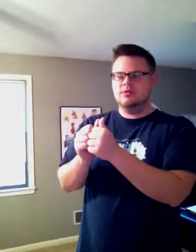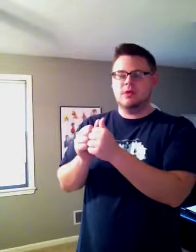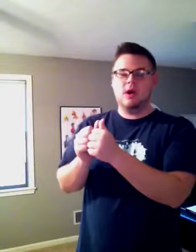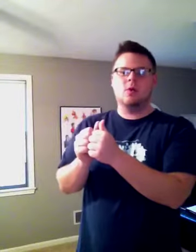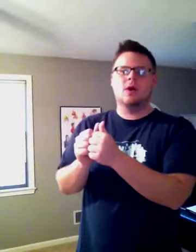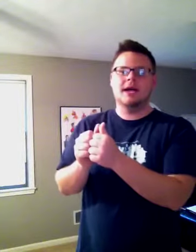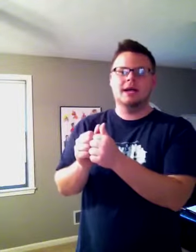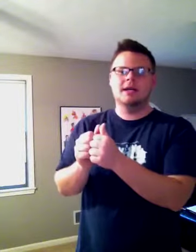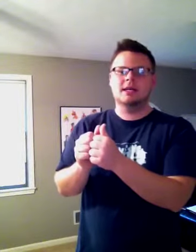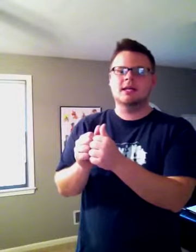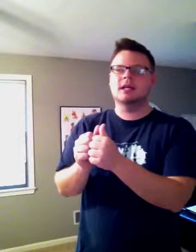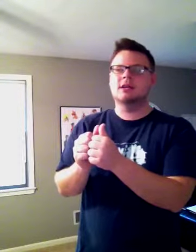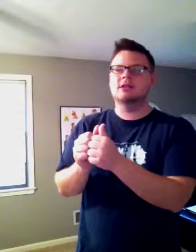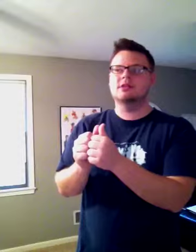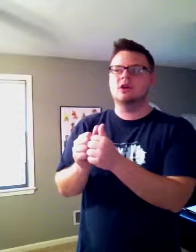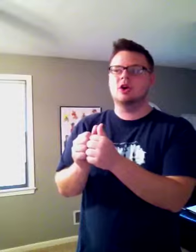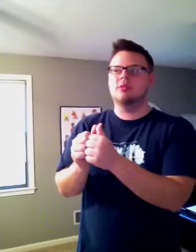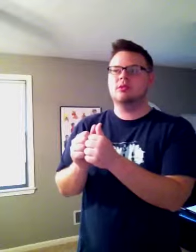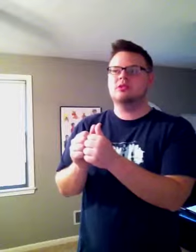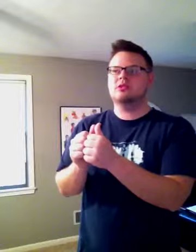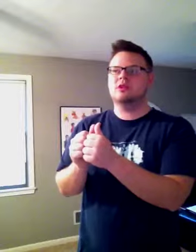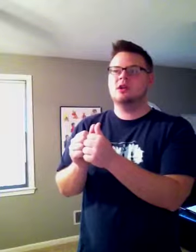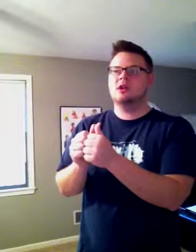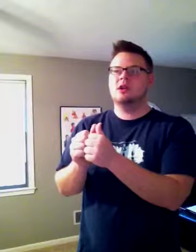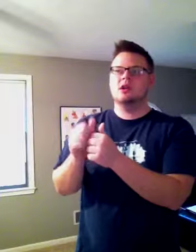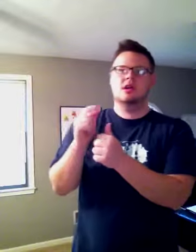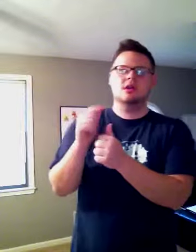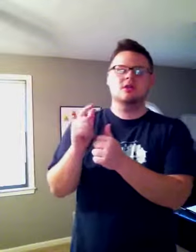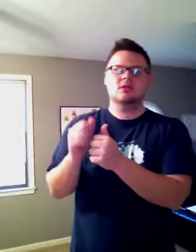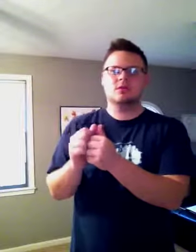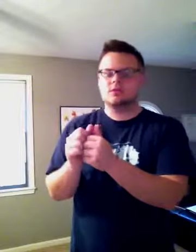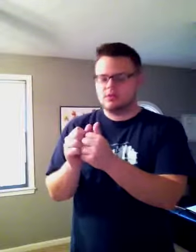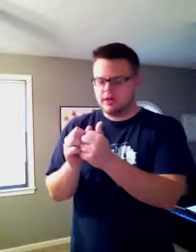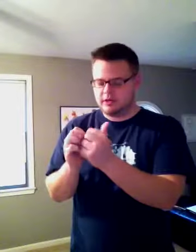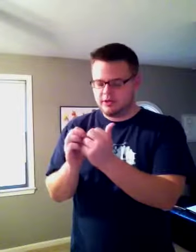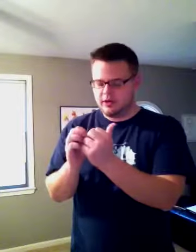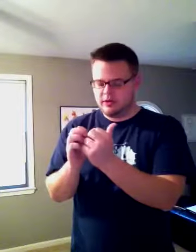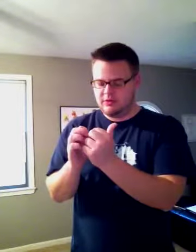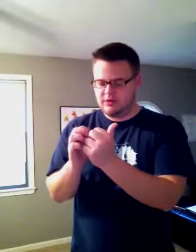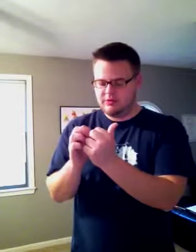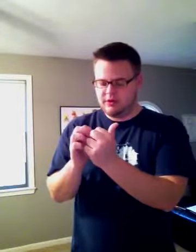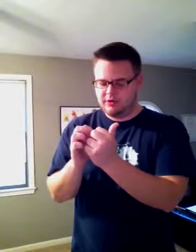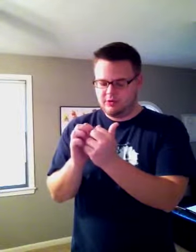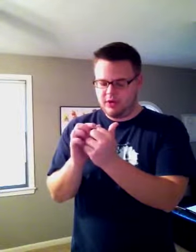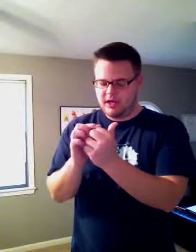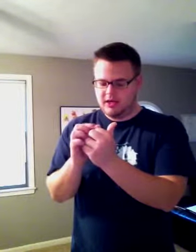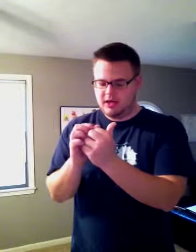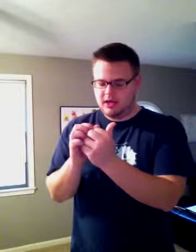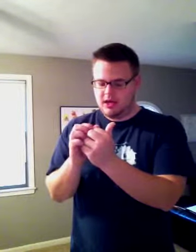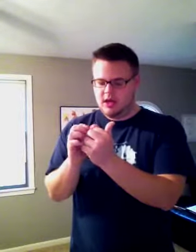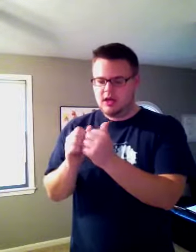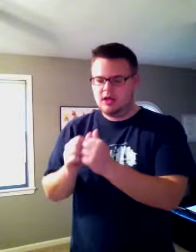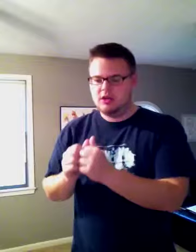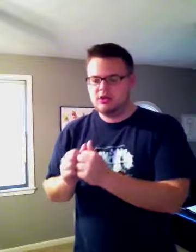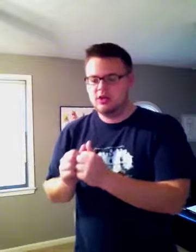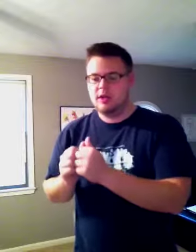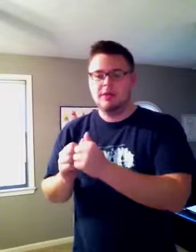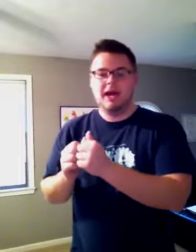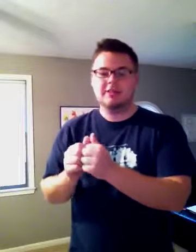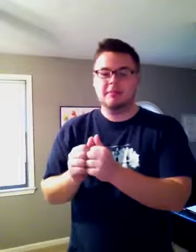far away is almost like during the first verse when you did passing